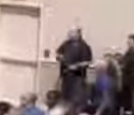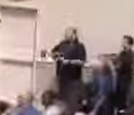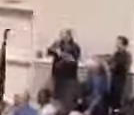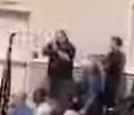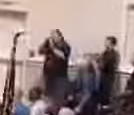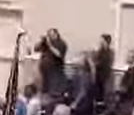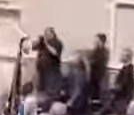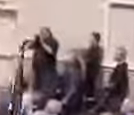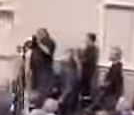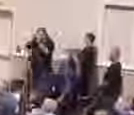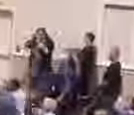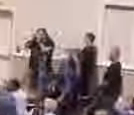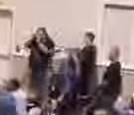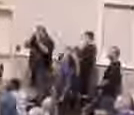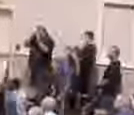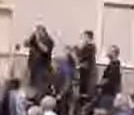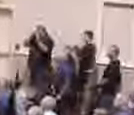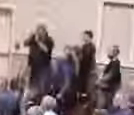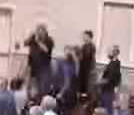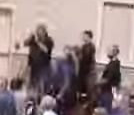Forward march.